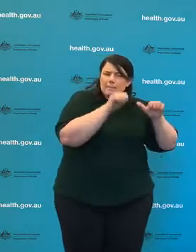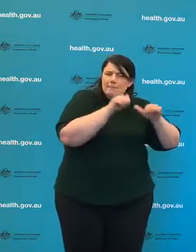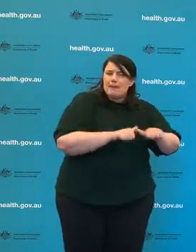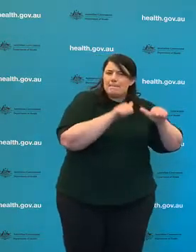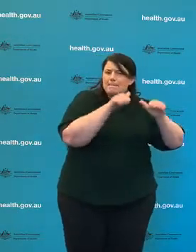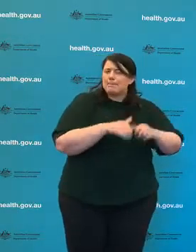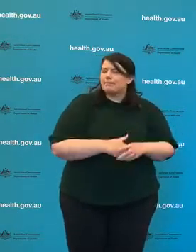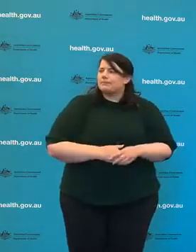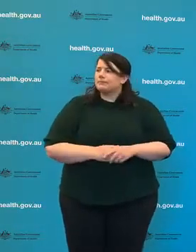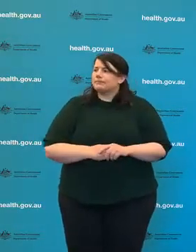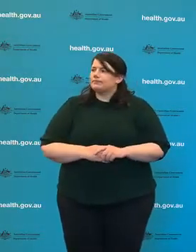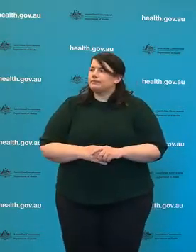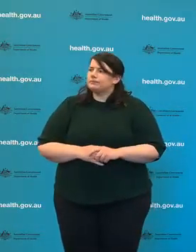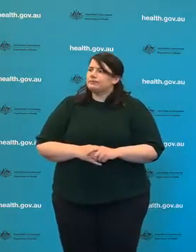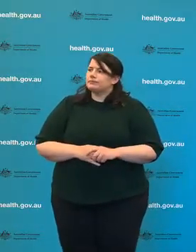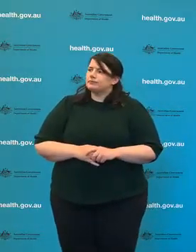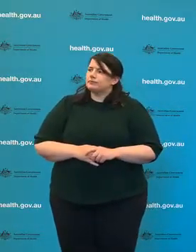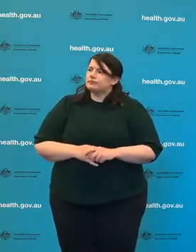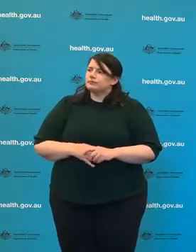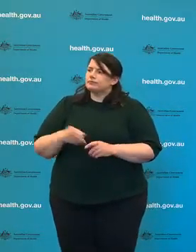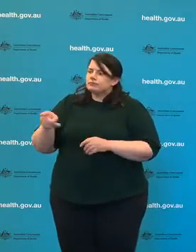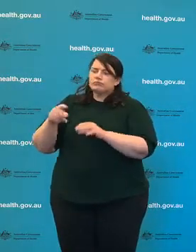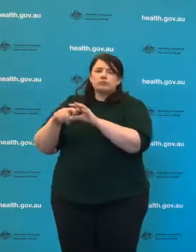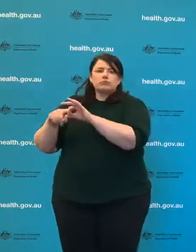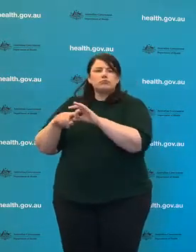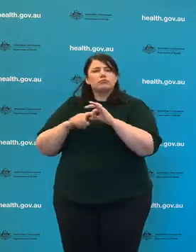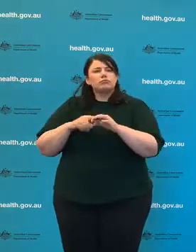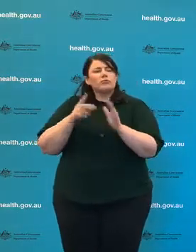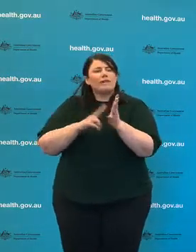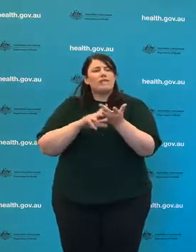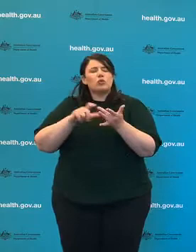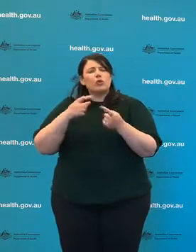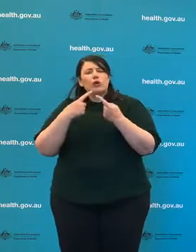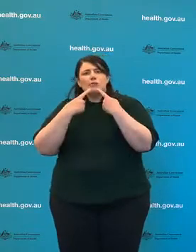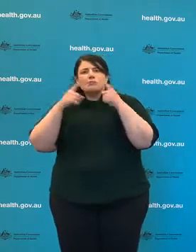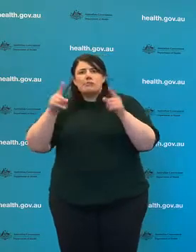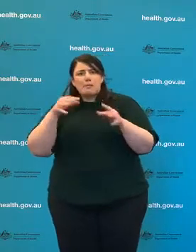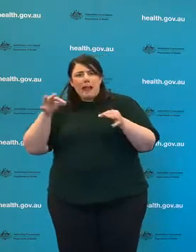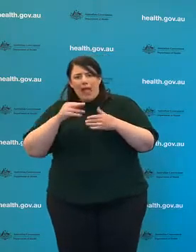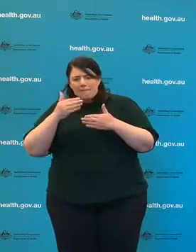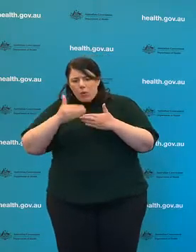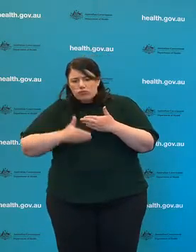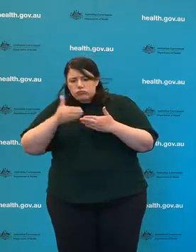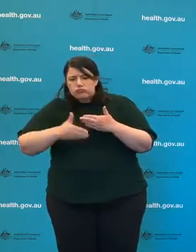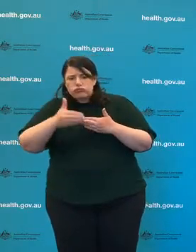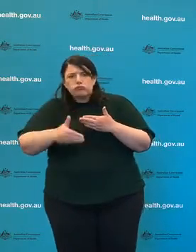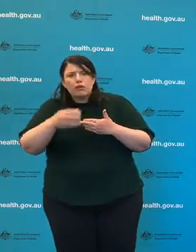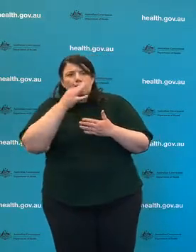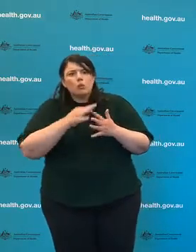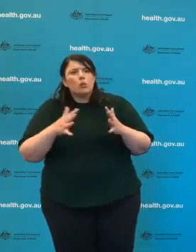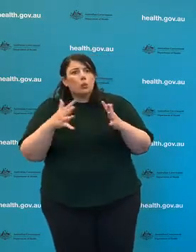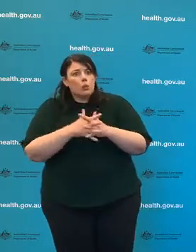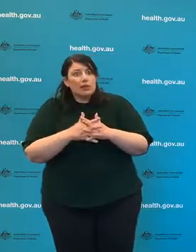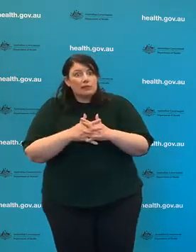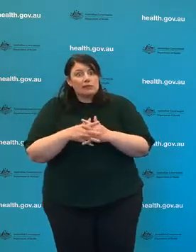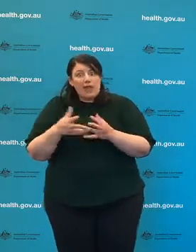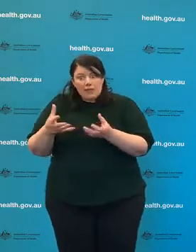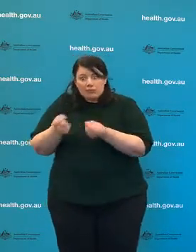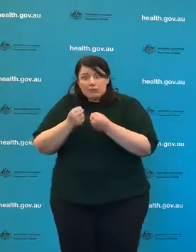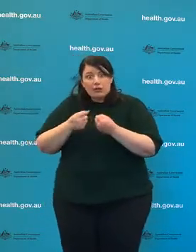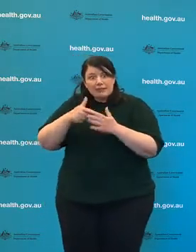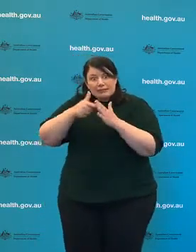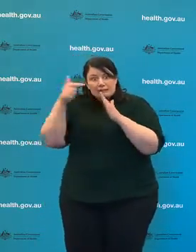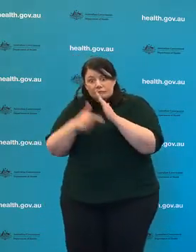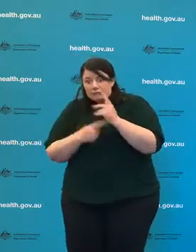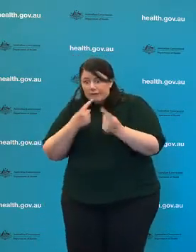AHPPC received the detailed modelling that was used to underpin the roadmap to recovery for Victoria? And I was just wondering on the thresholds that